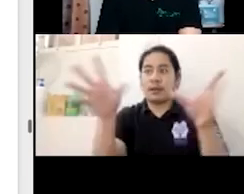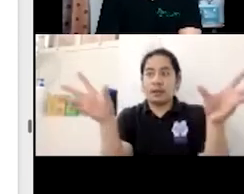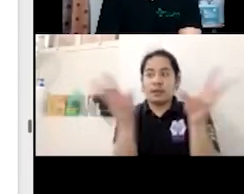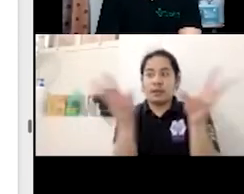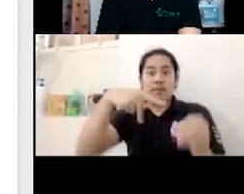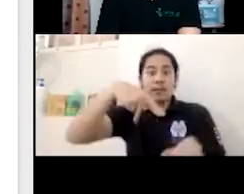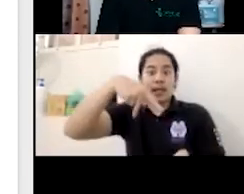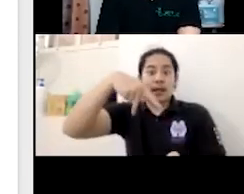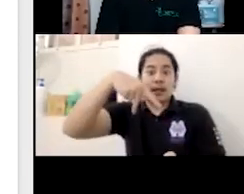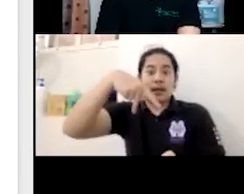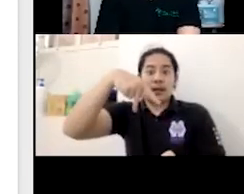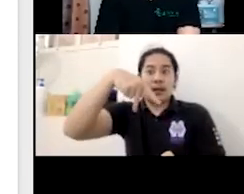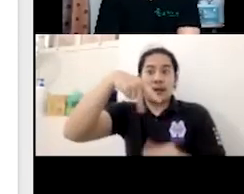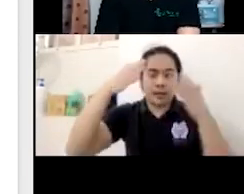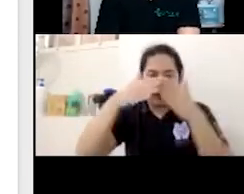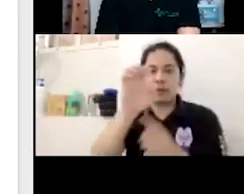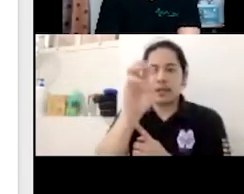is an object,